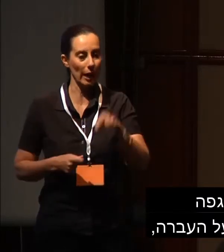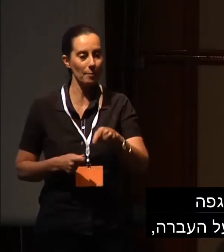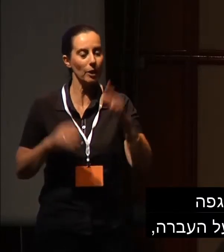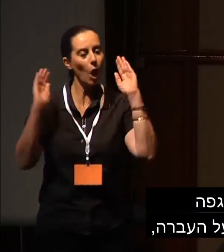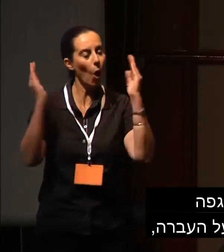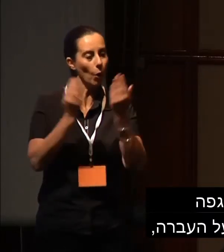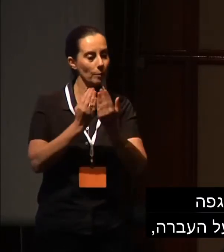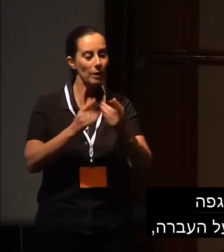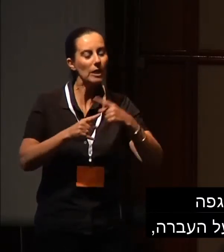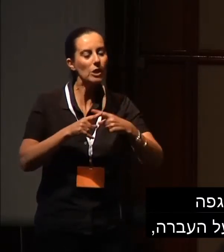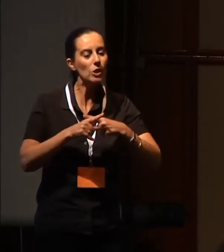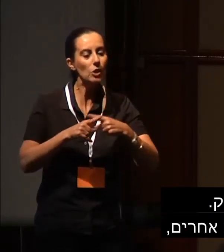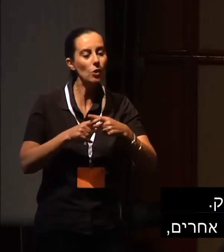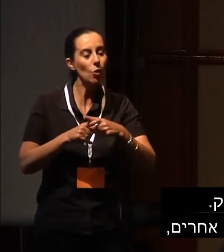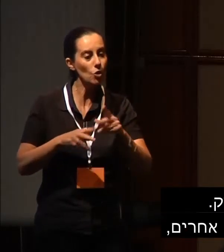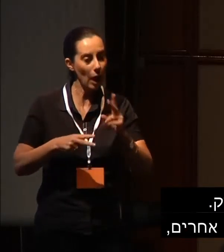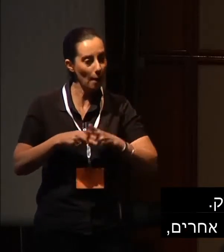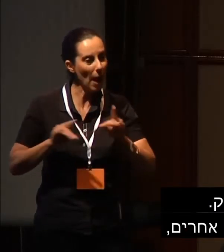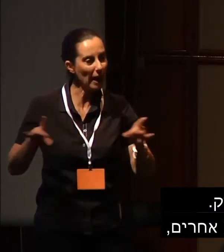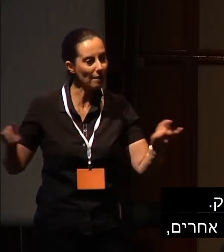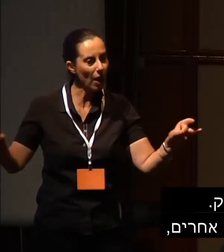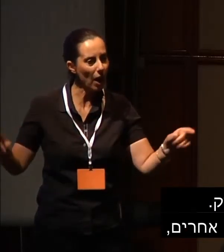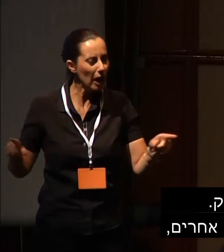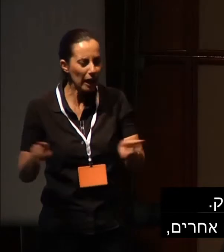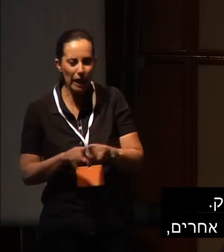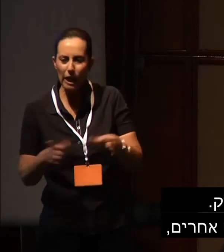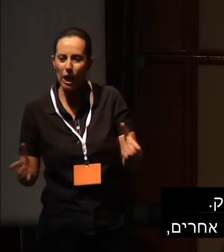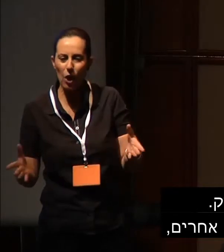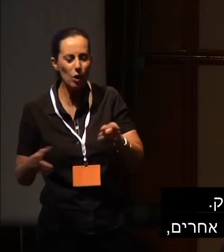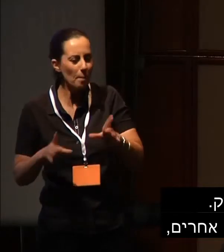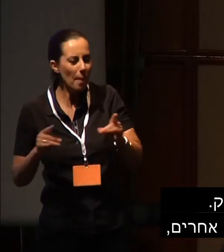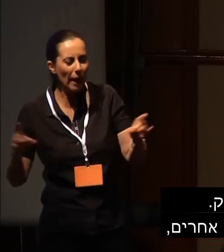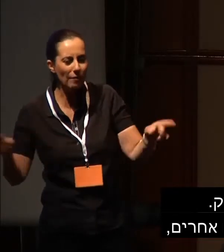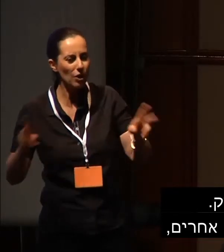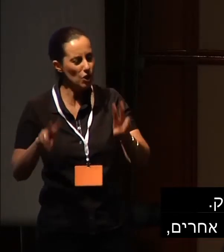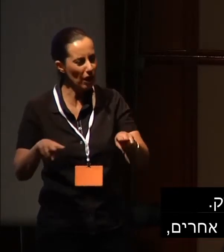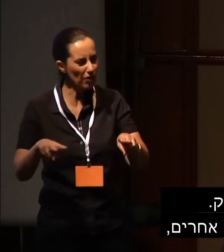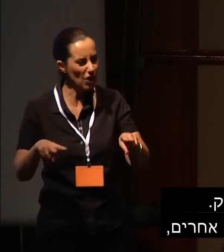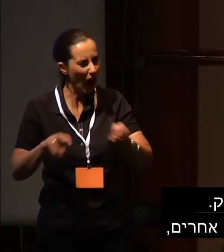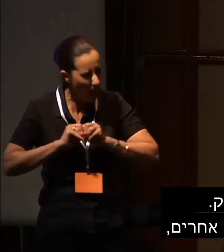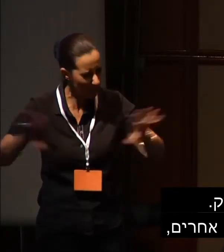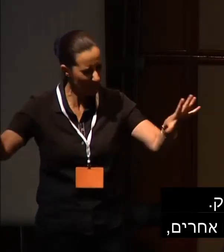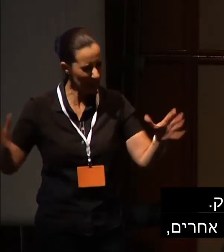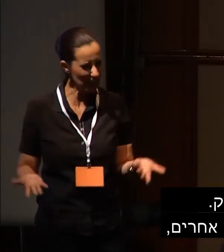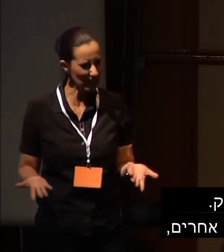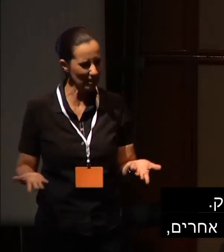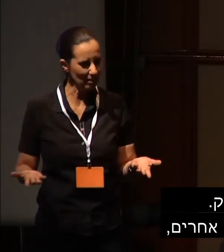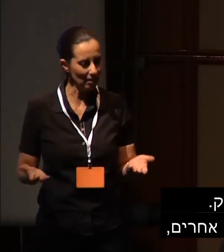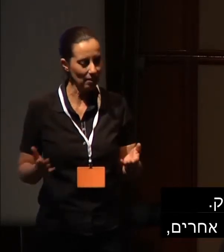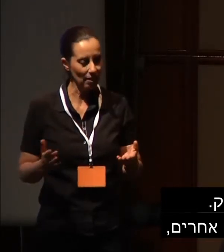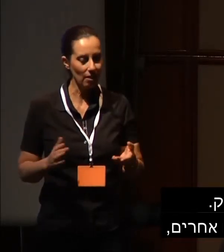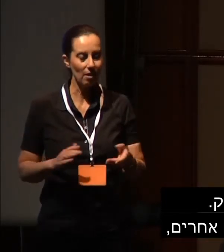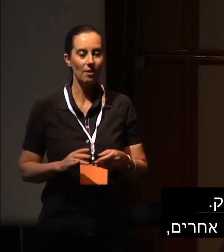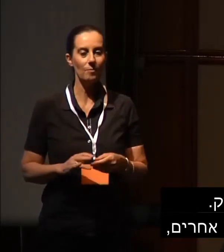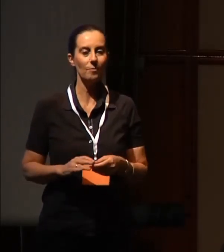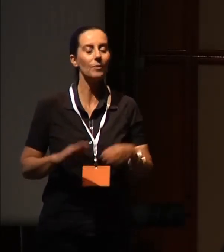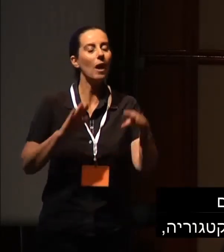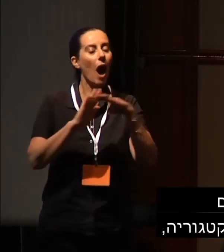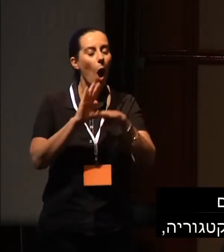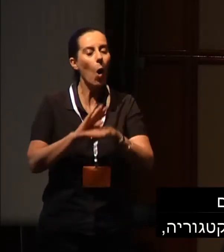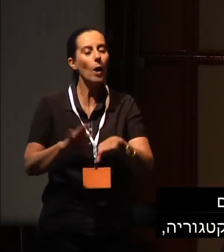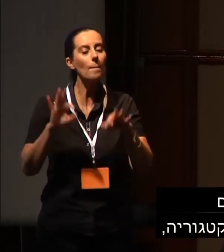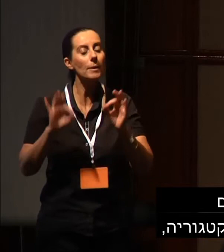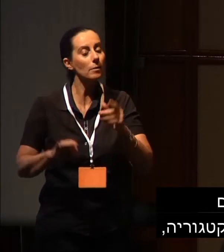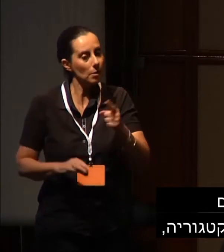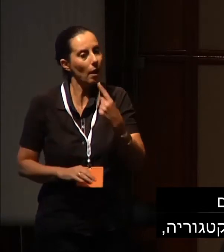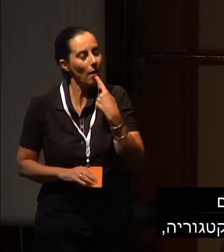like transmission, prevention, this is like what the law is. Like the law is obviously like designed for other conditions,